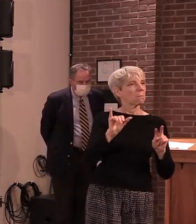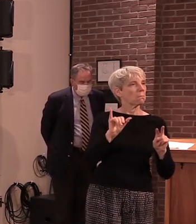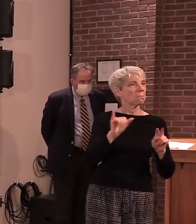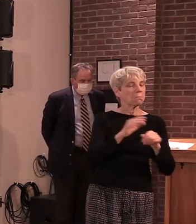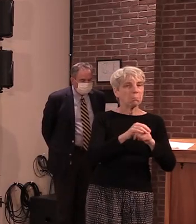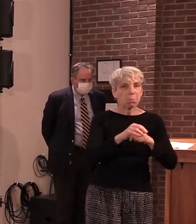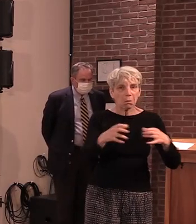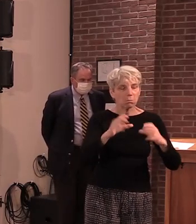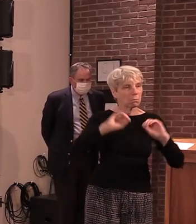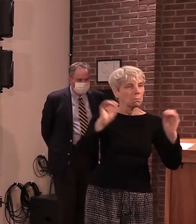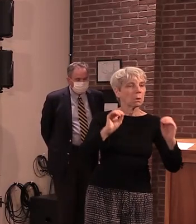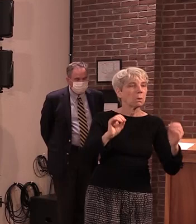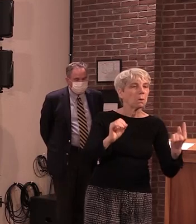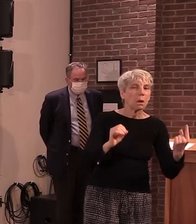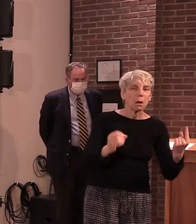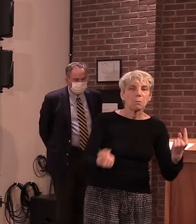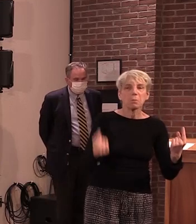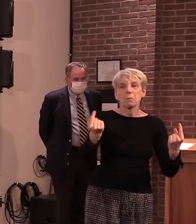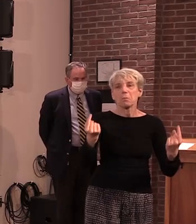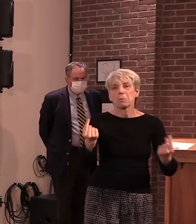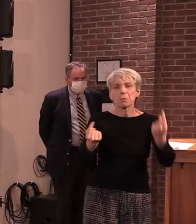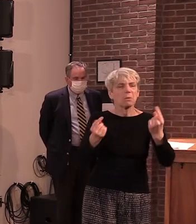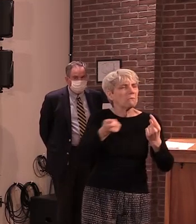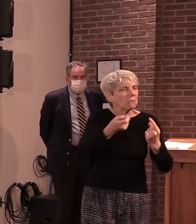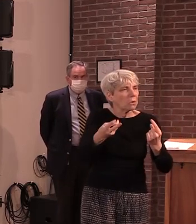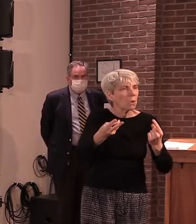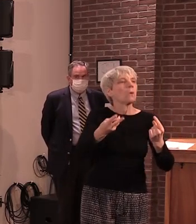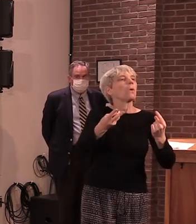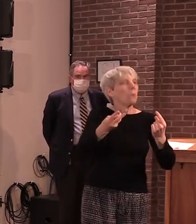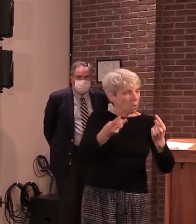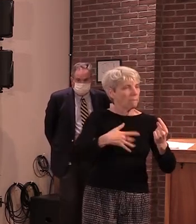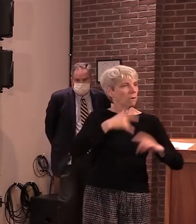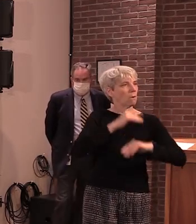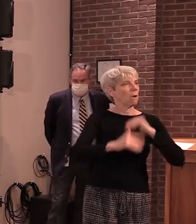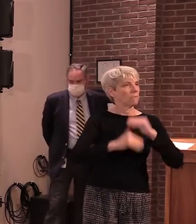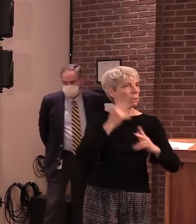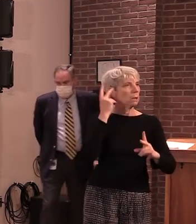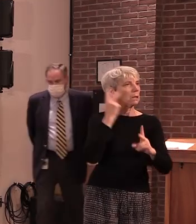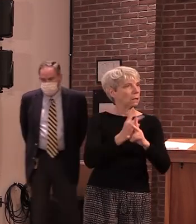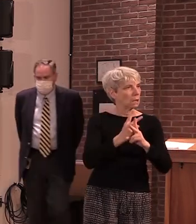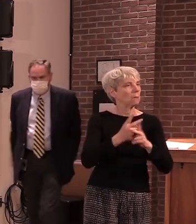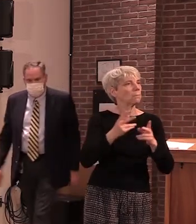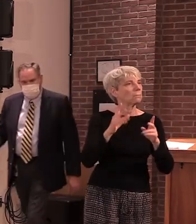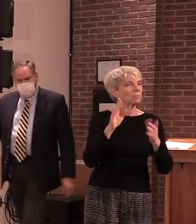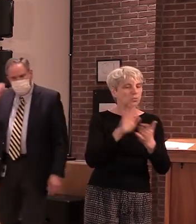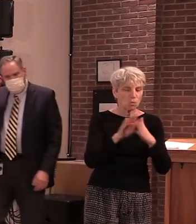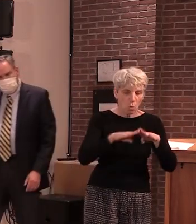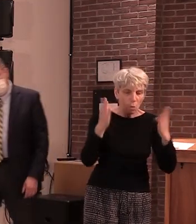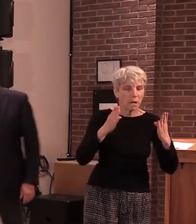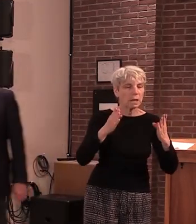for our families, and it really is the best approach. Secretary French?